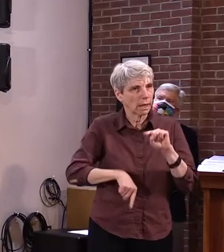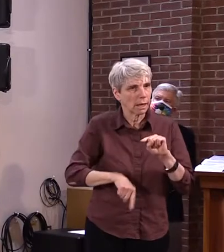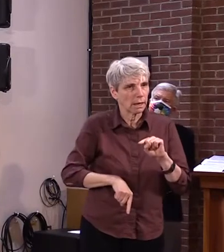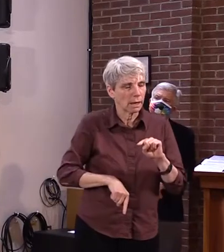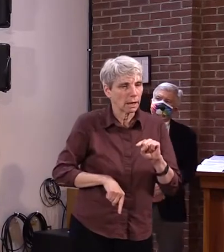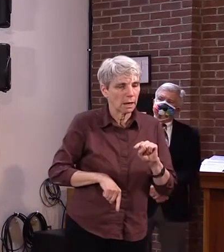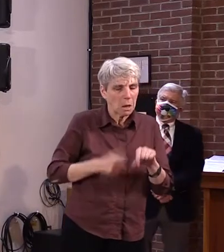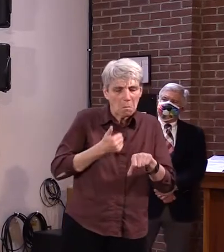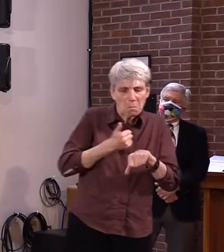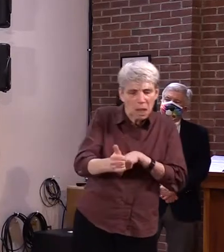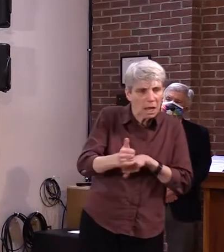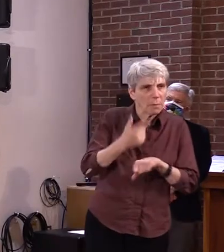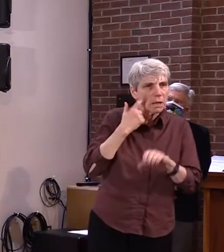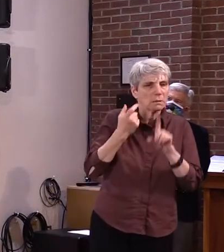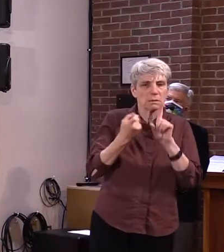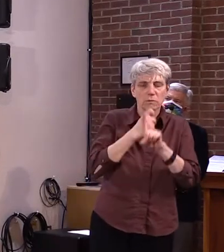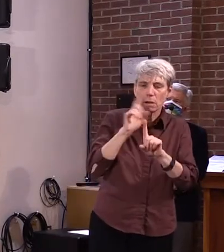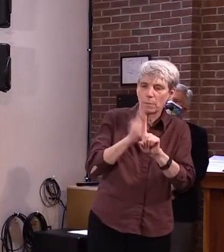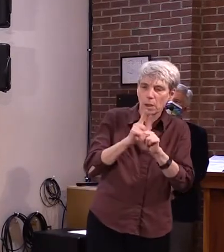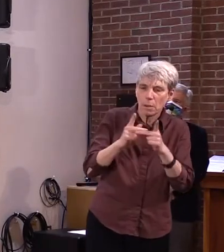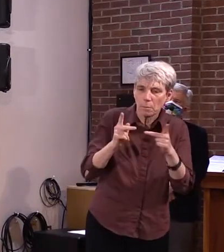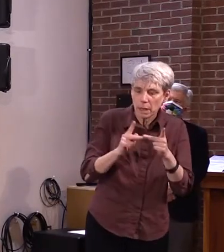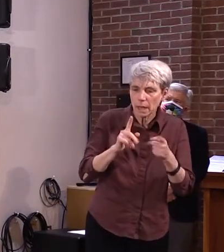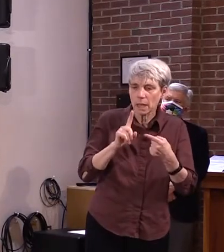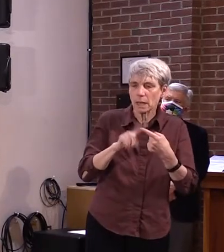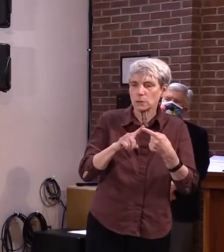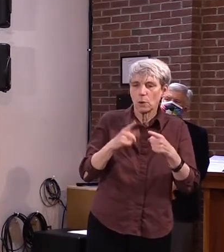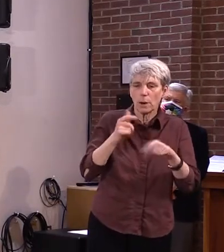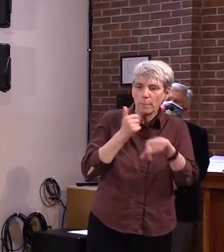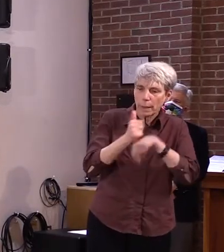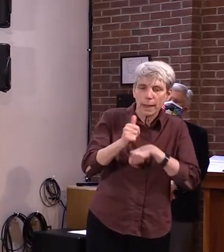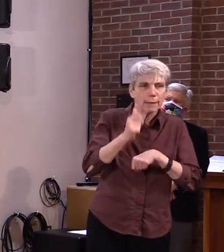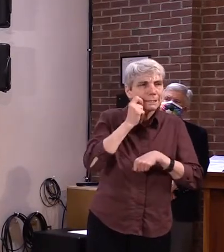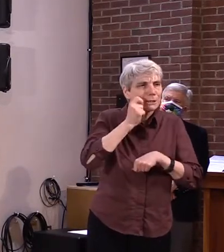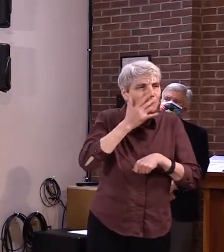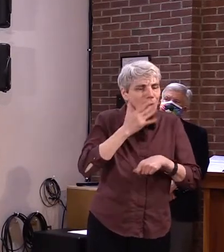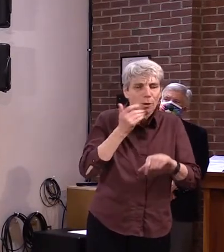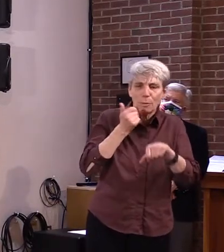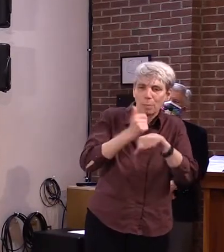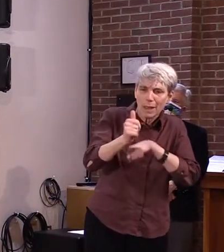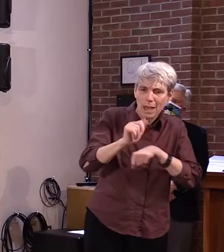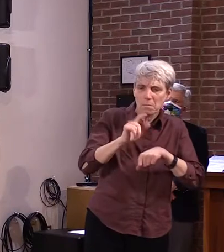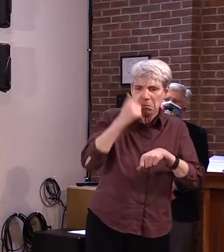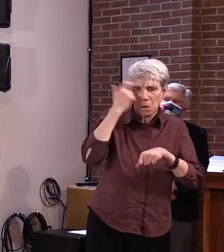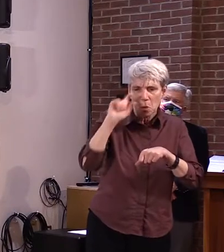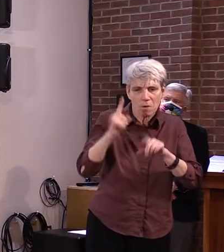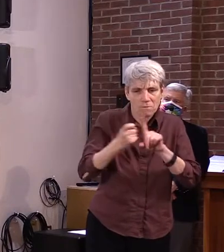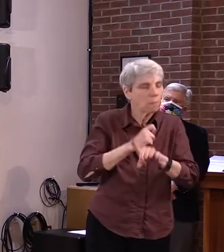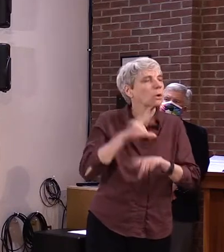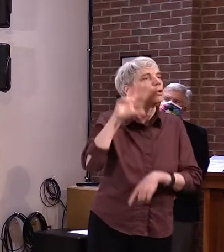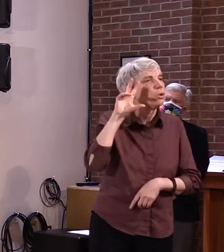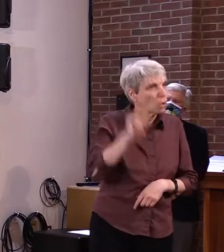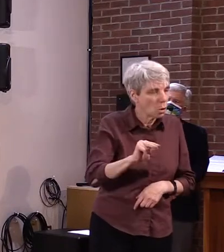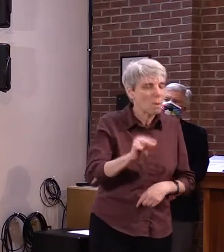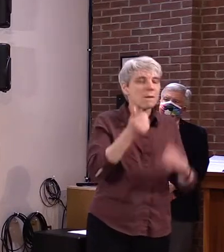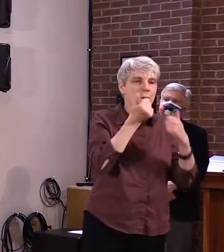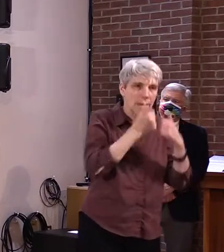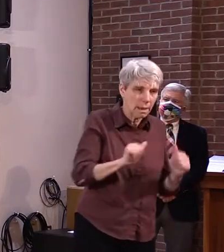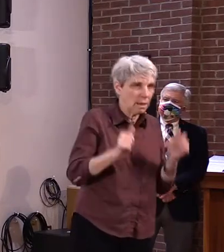place or they are of a certain ethnicity or nationality. They get sick if they are exposed to the